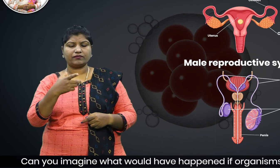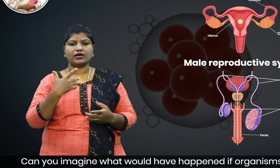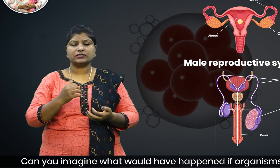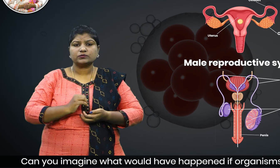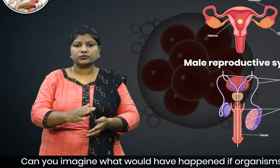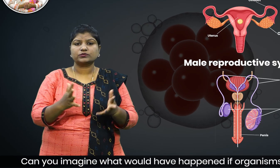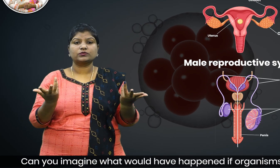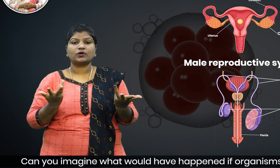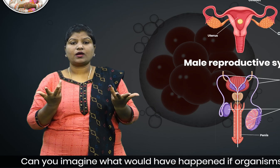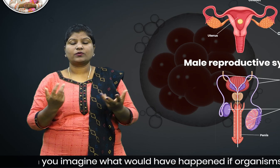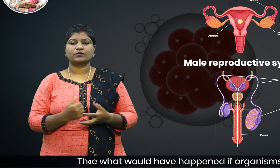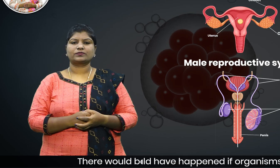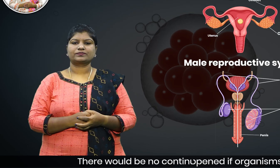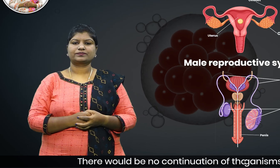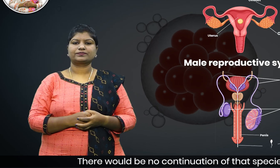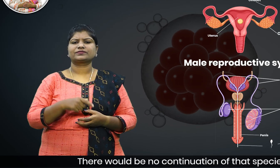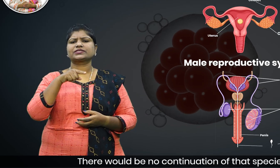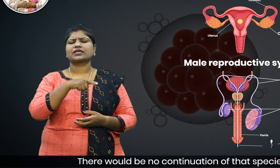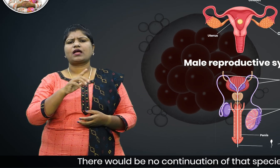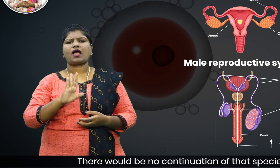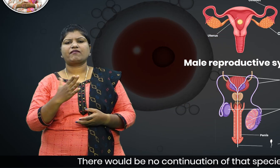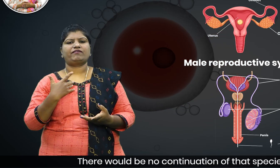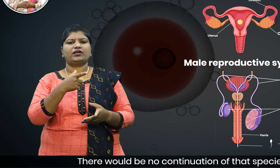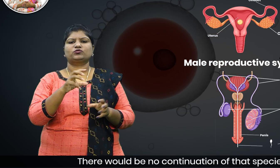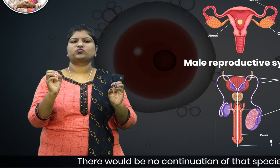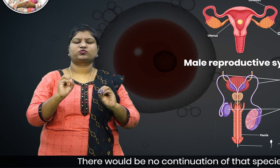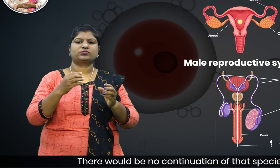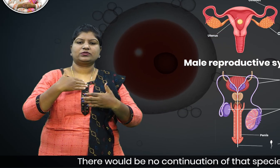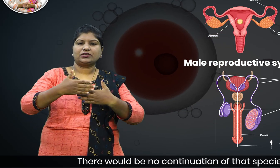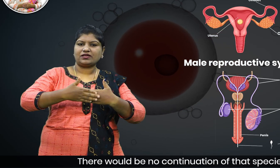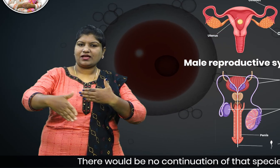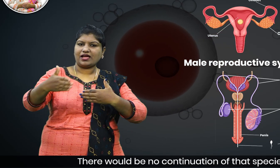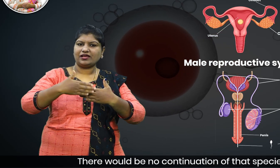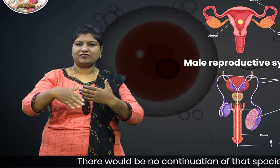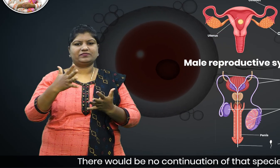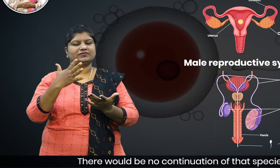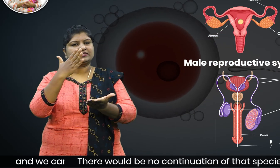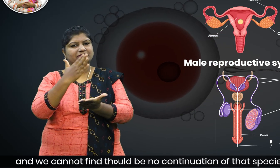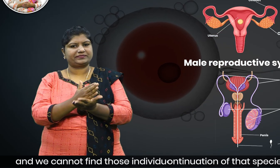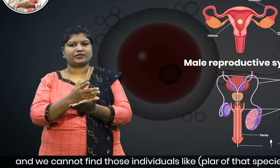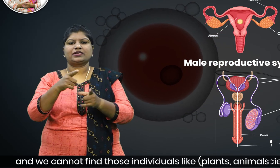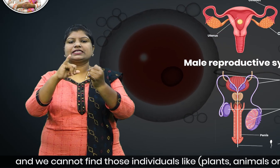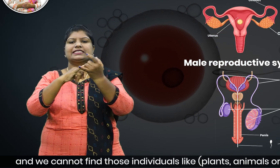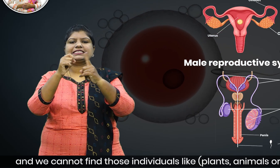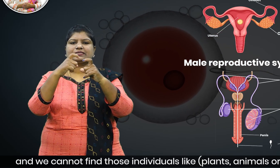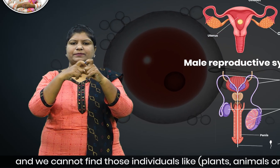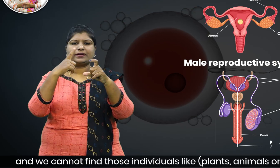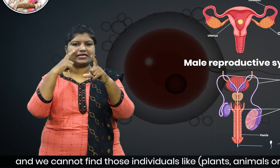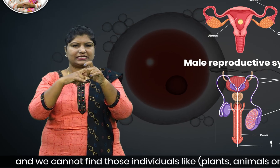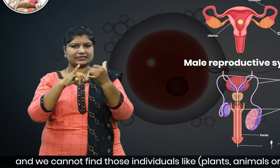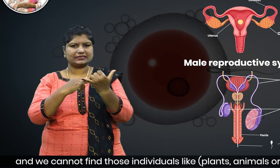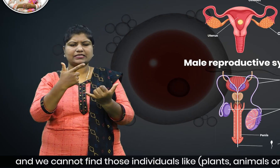reproduced? There would be no continuation of that species, and we cannot